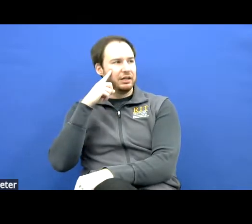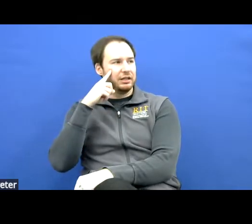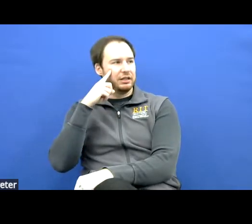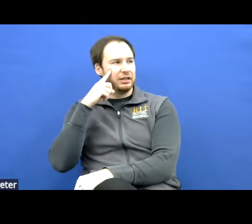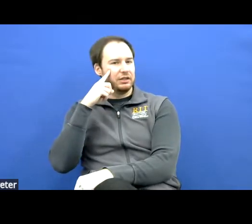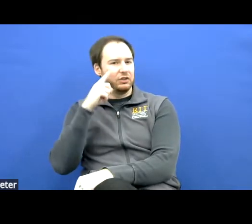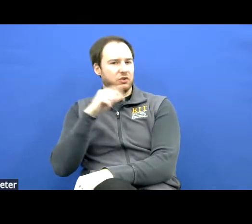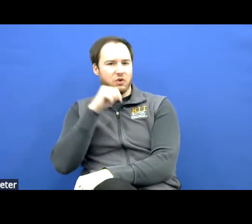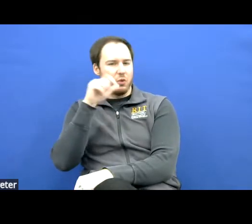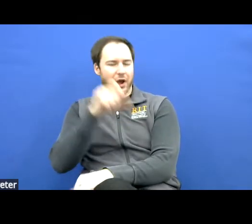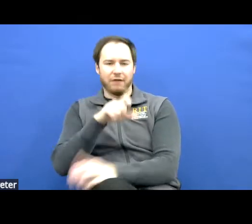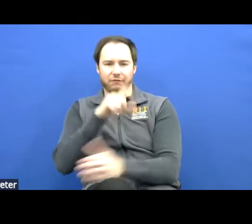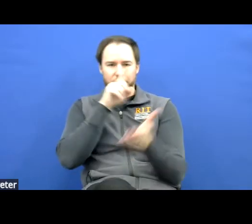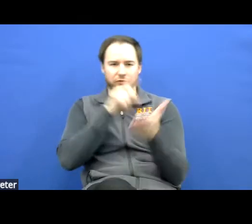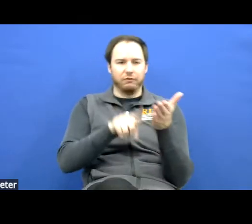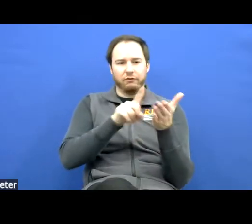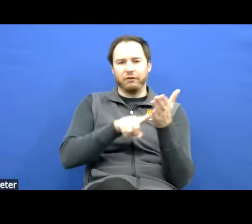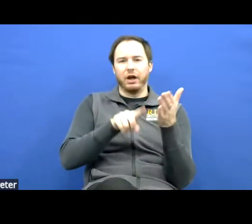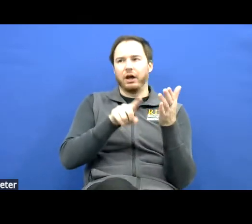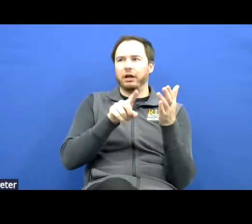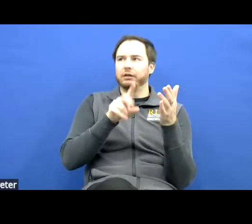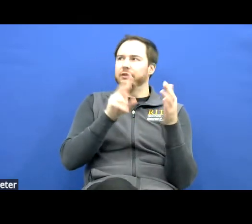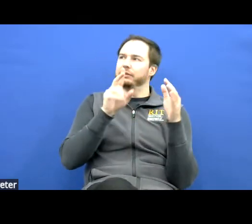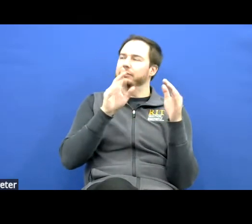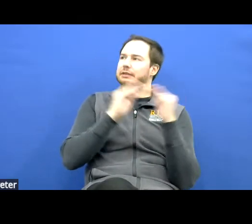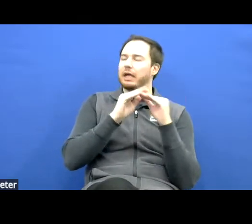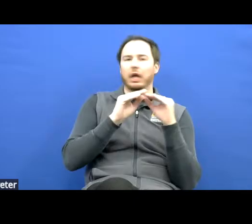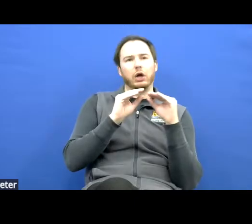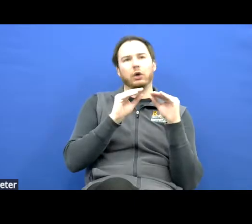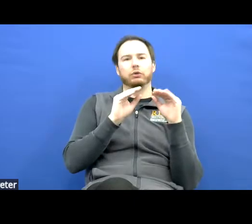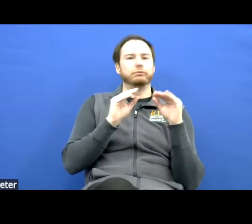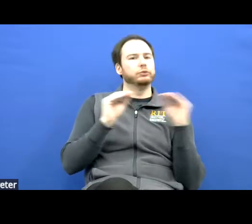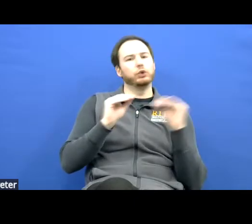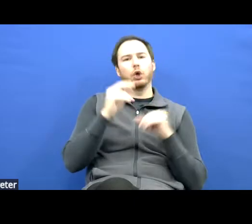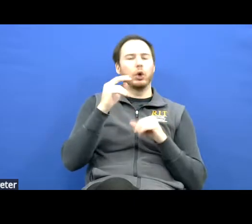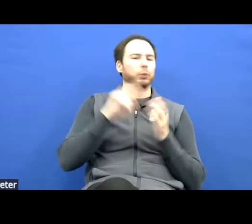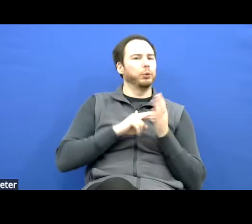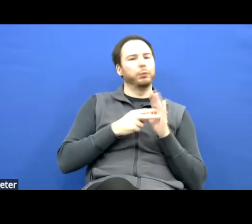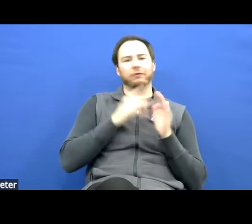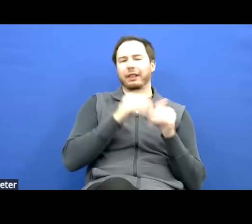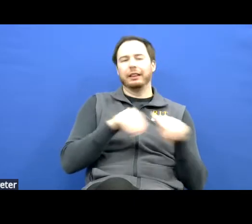you don't have to find that the town has no use for the land, but I do believe